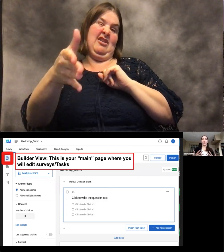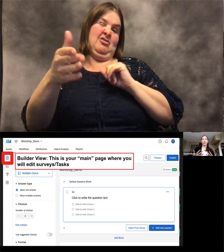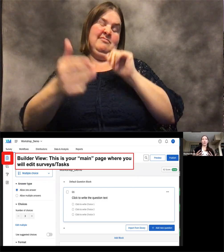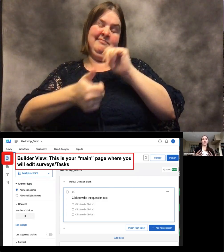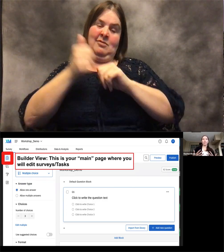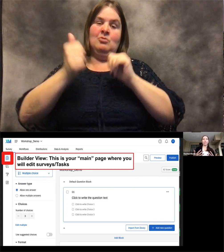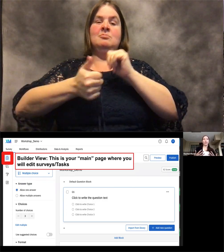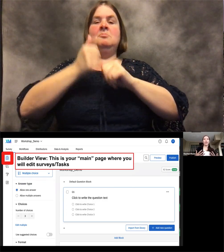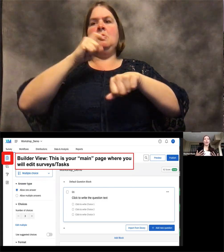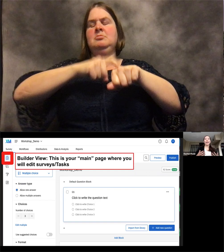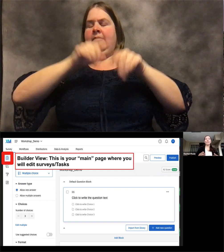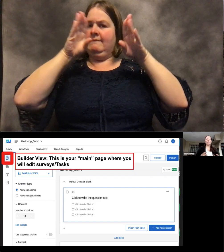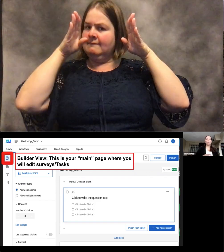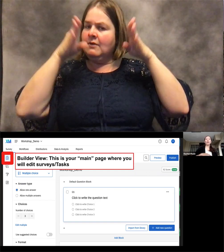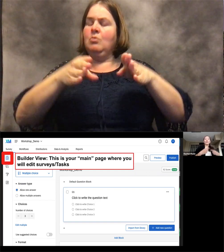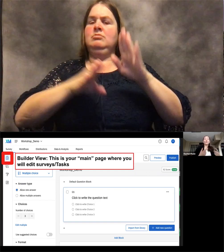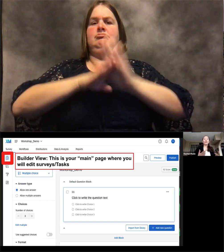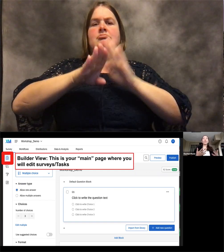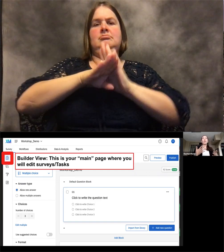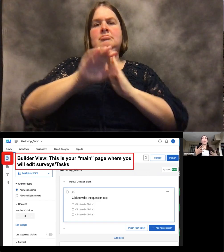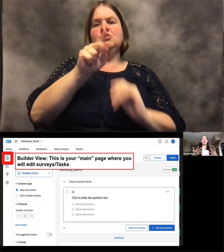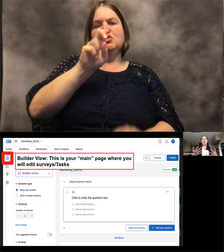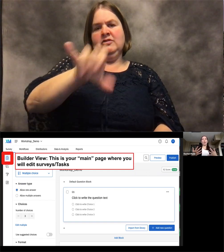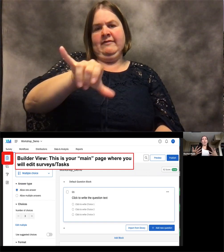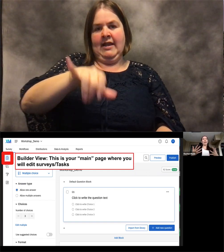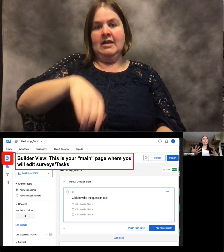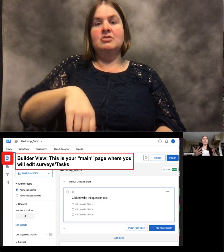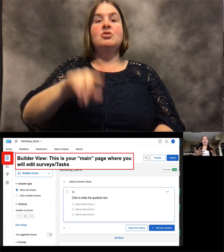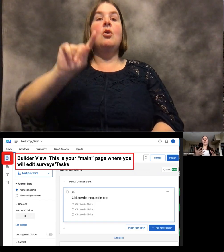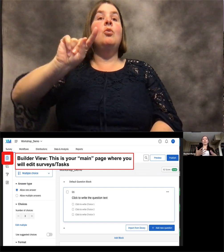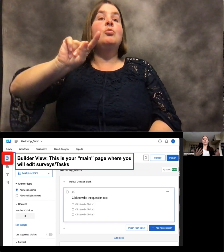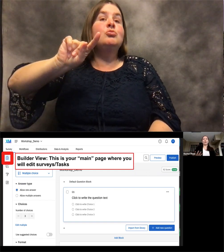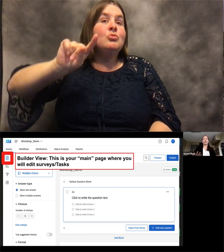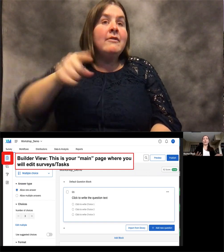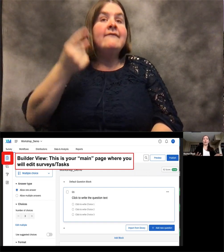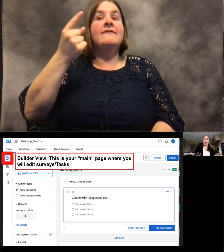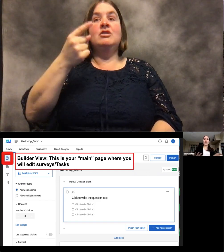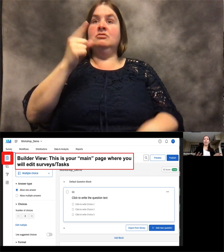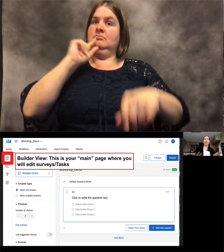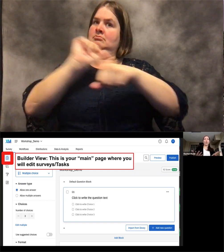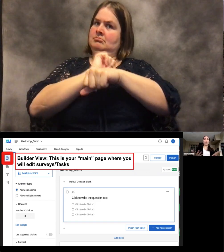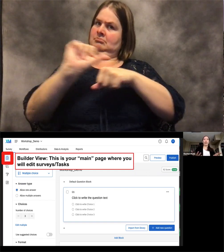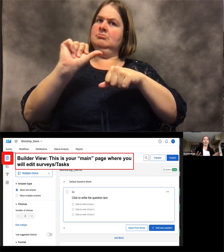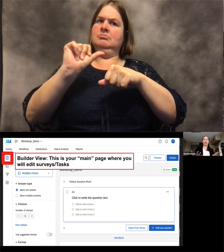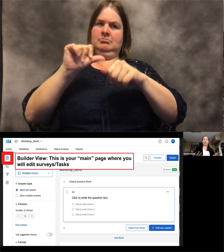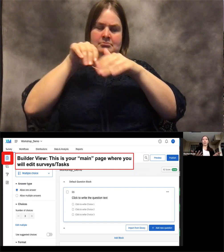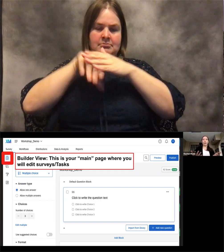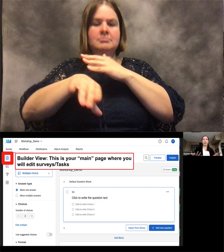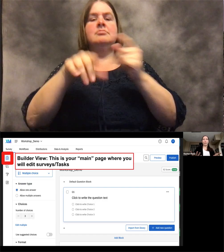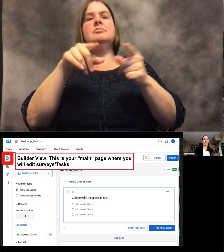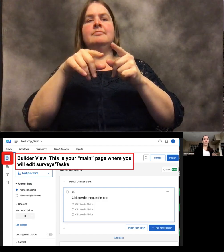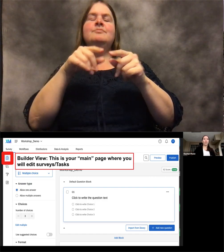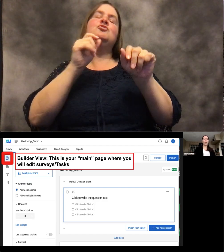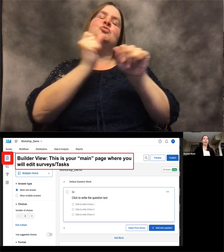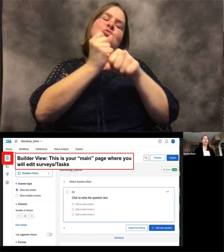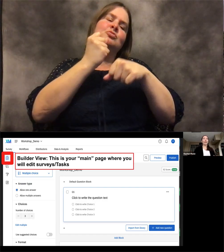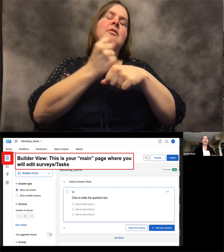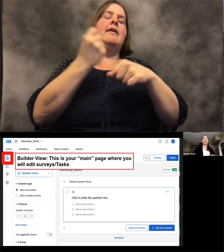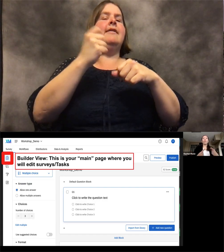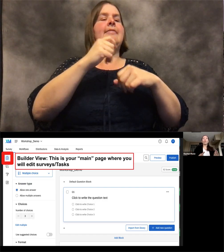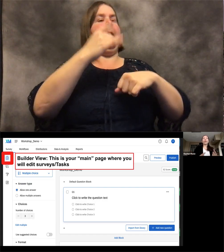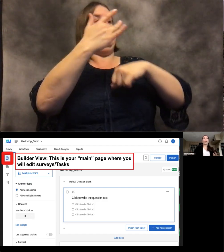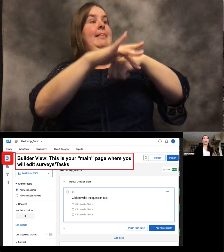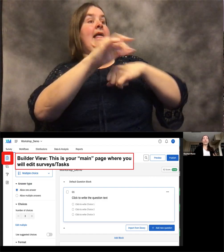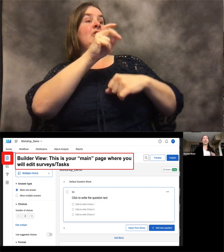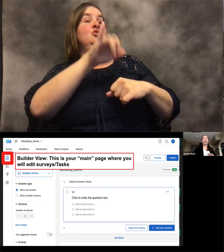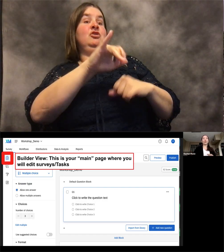creating your survey. And so when you first come into the main page, as soon as you've created your blank survey template, it